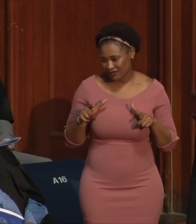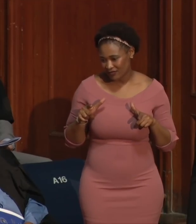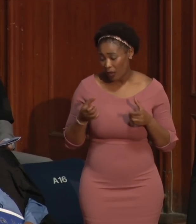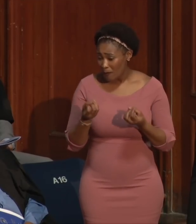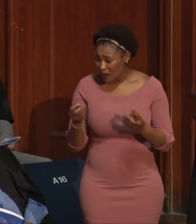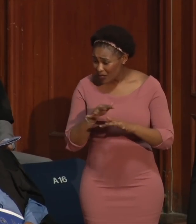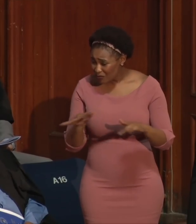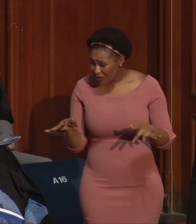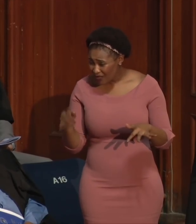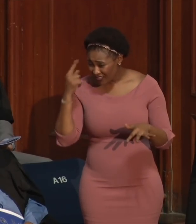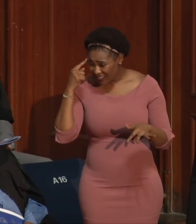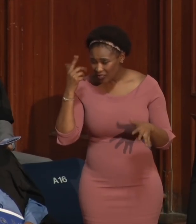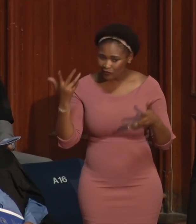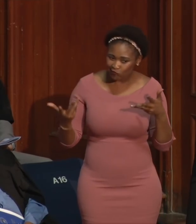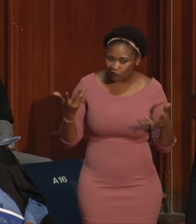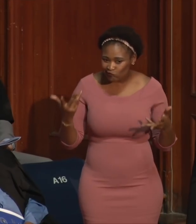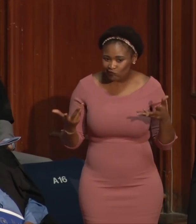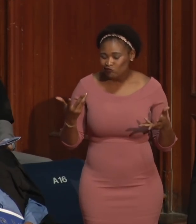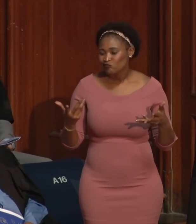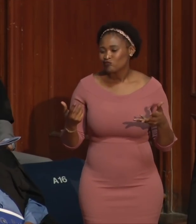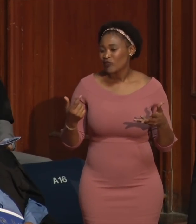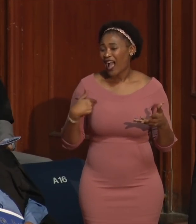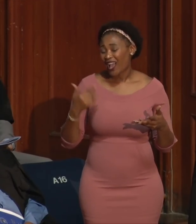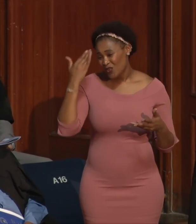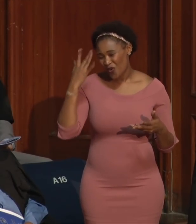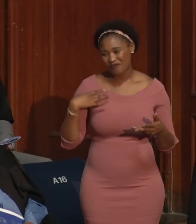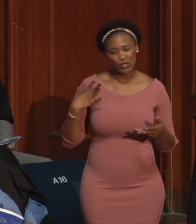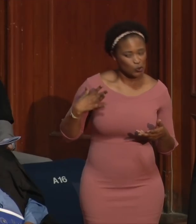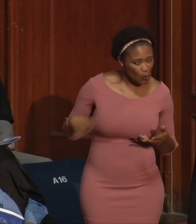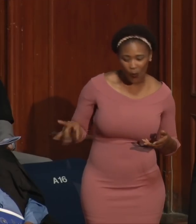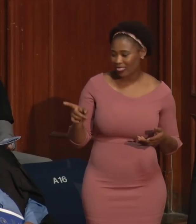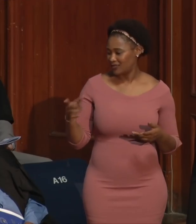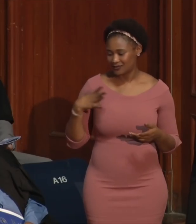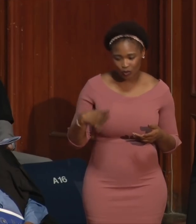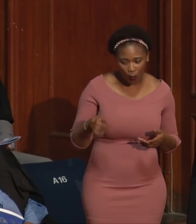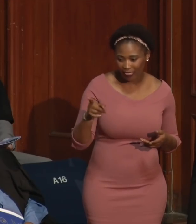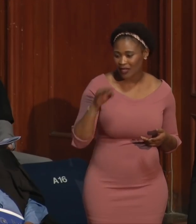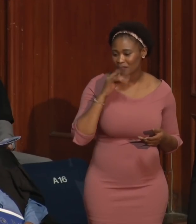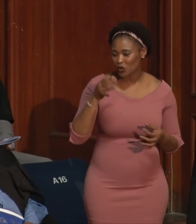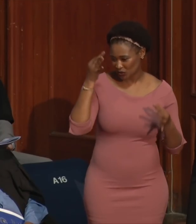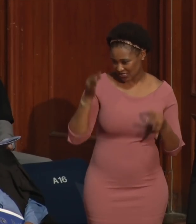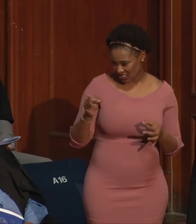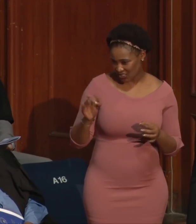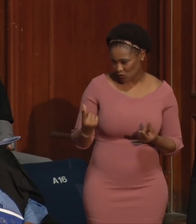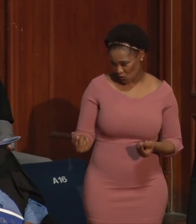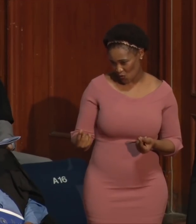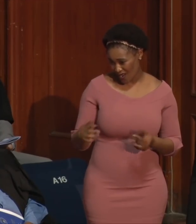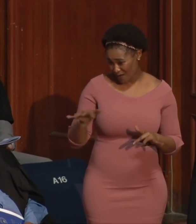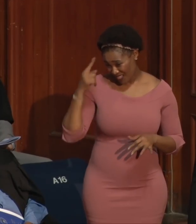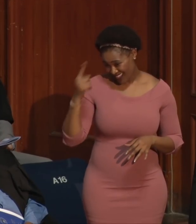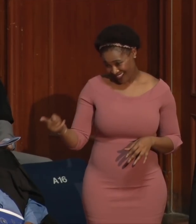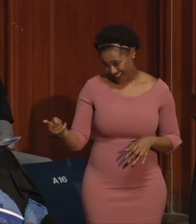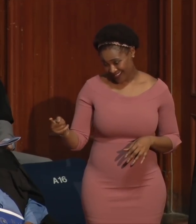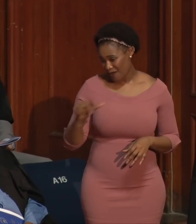get into that mode where they think that because they know what they don't like or don't want, that you've actually made a decision, when it's